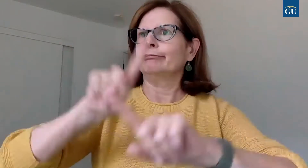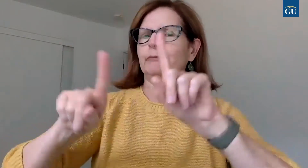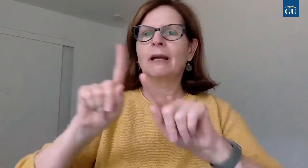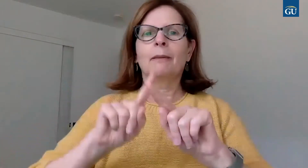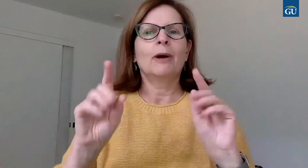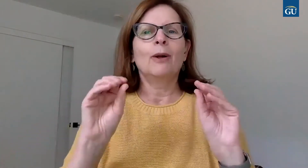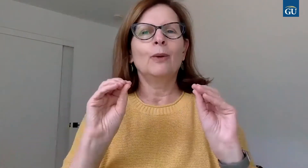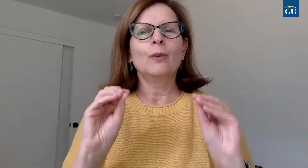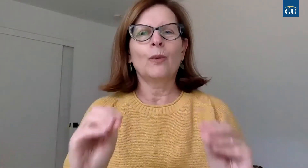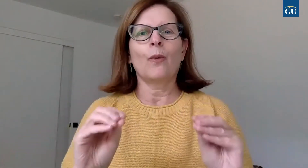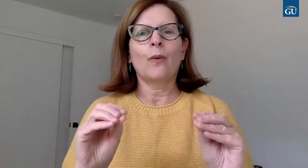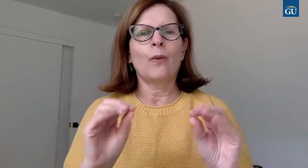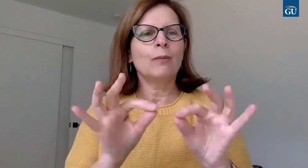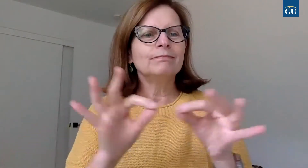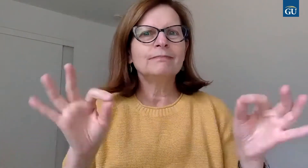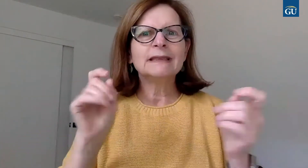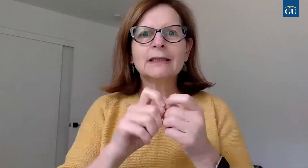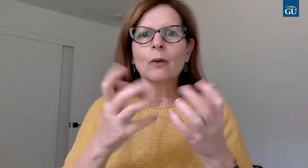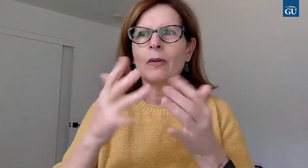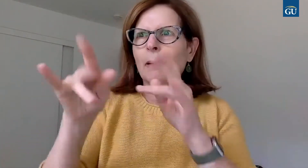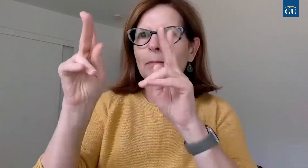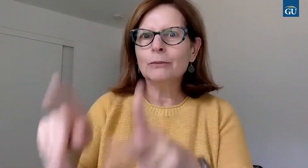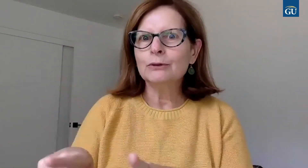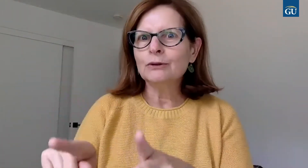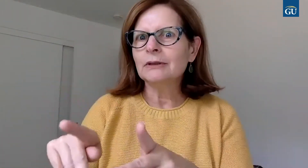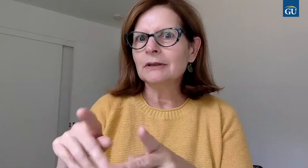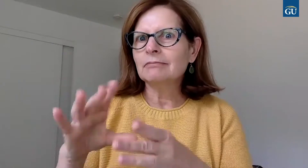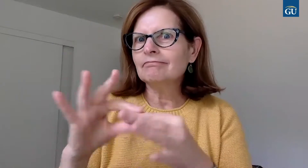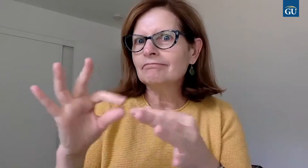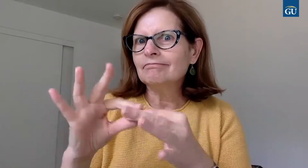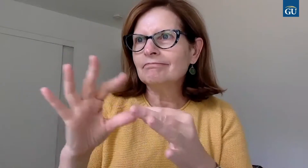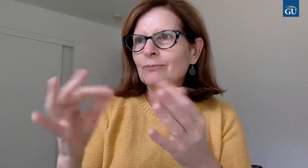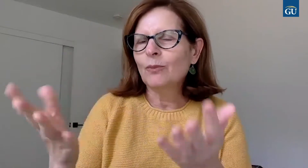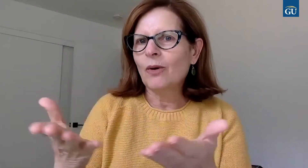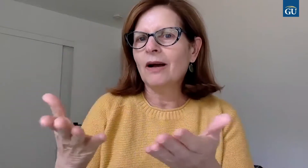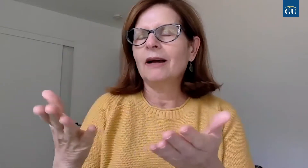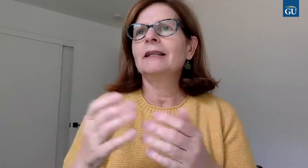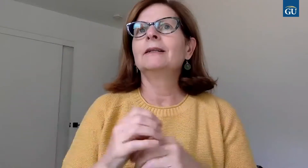Oftentimes they are signing, but there's never captioning or details as to what they're saying.